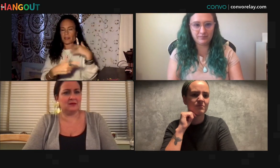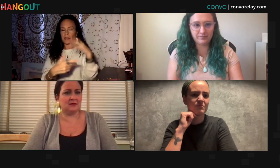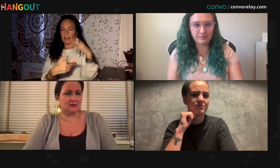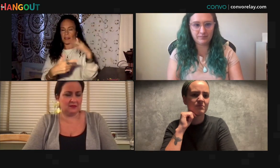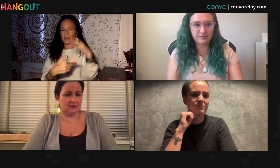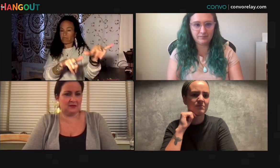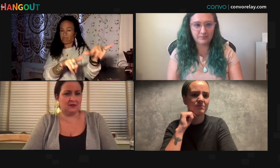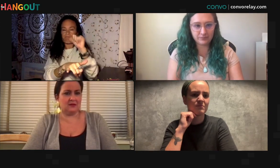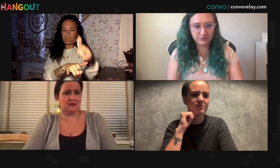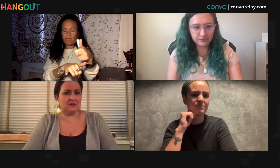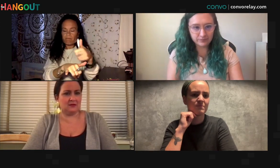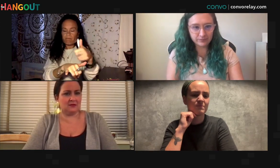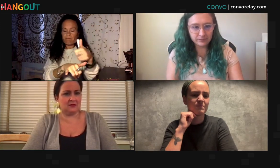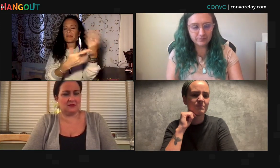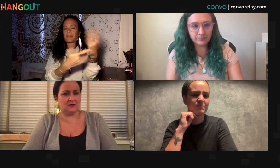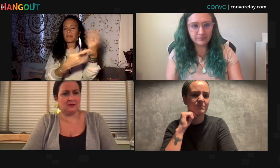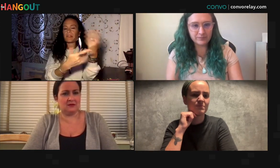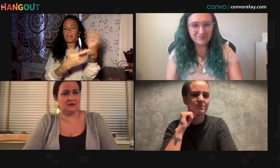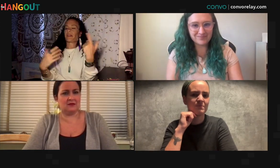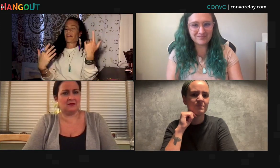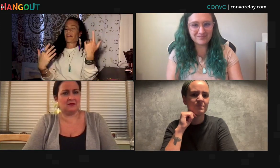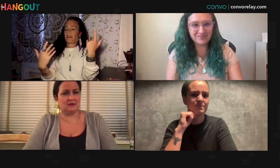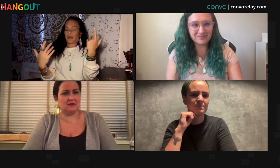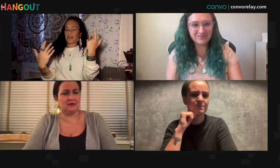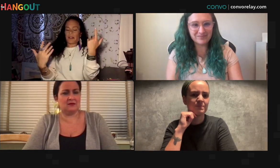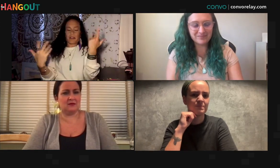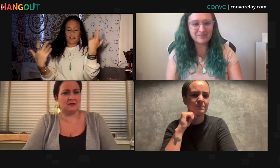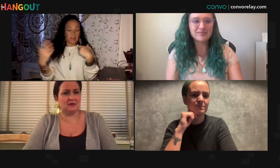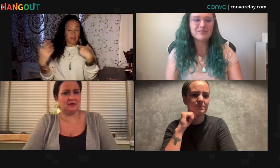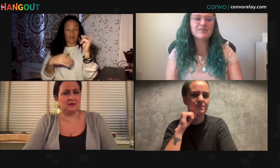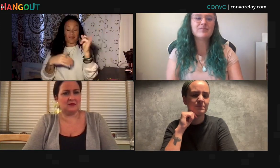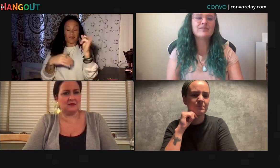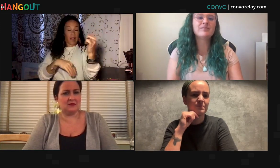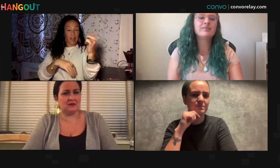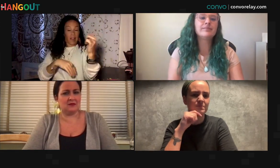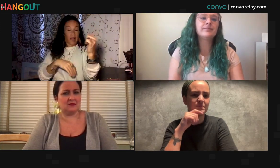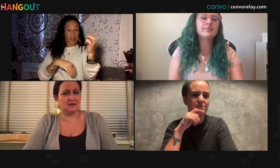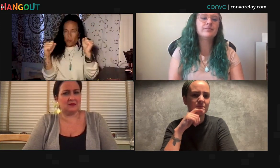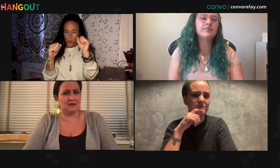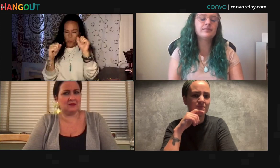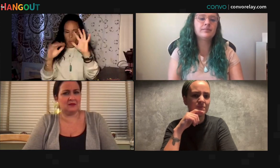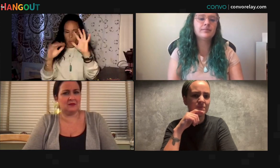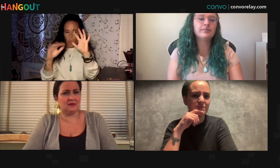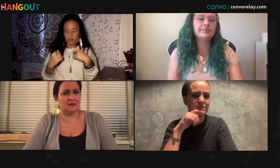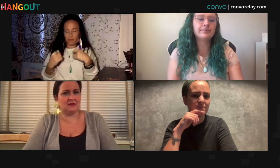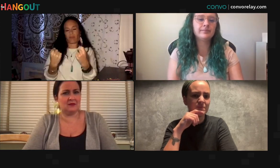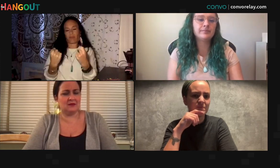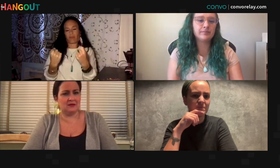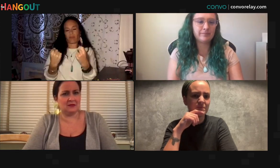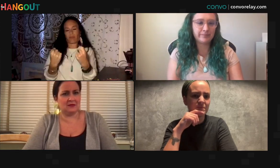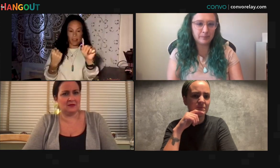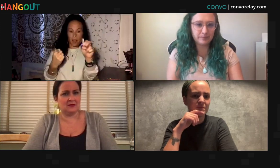I had I lived out on the West Coast, and I moved out to the East. And it was